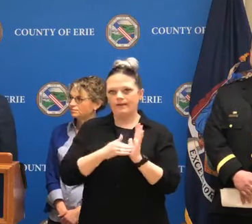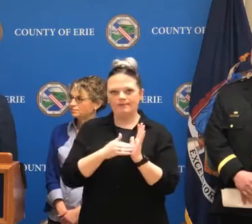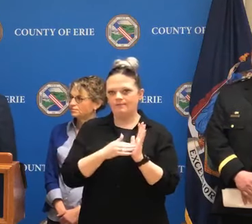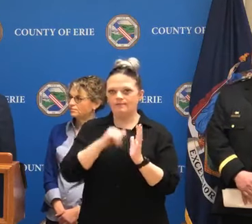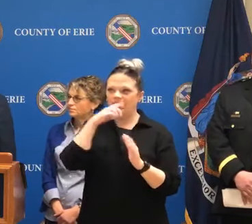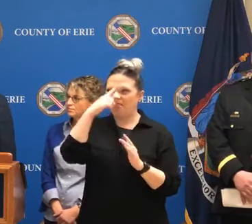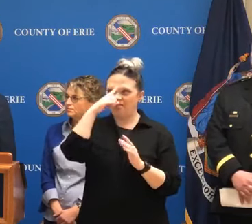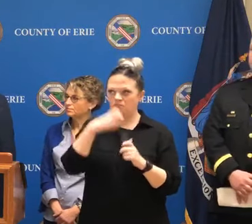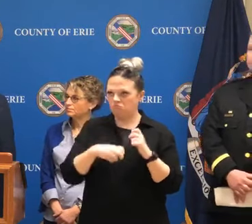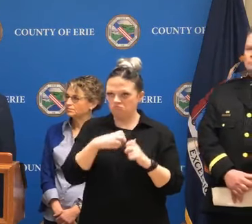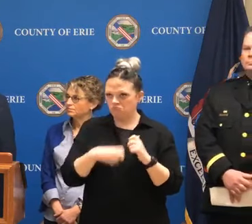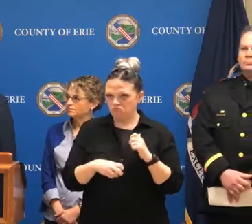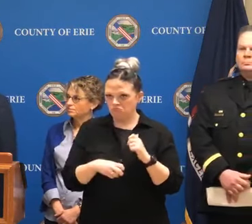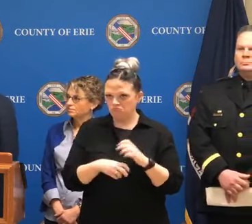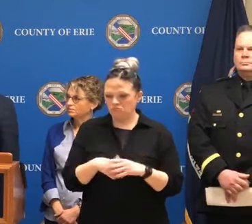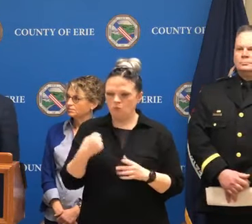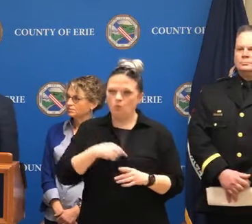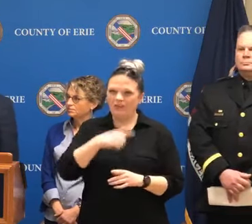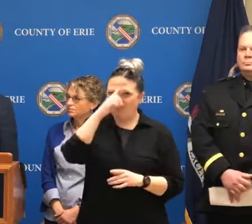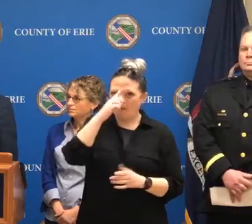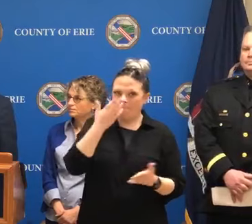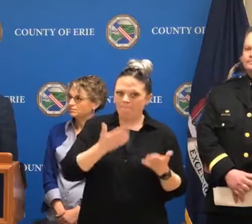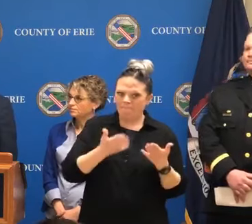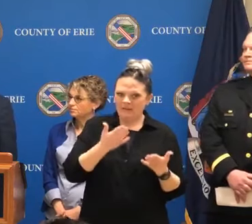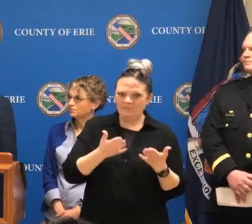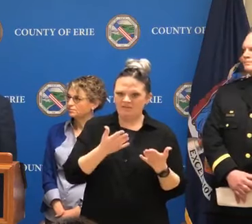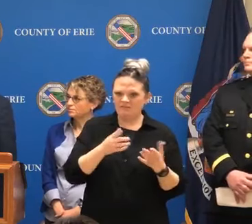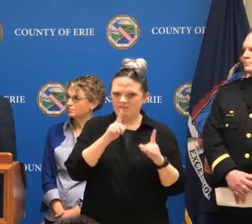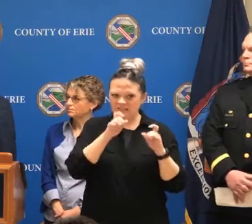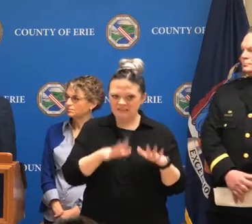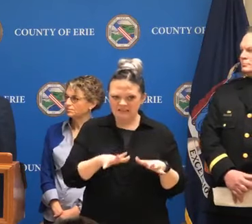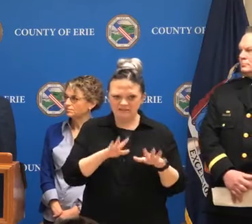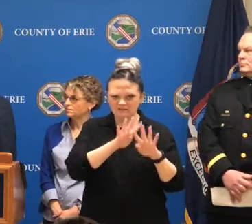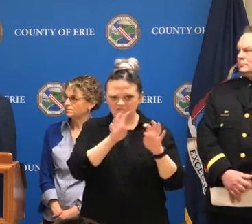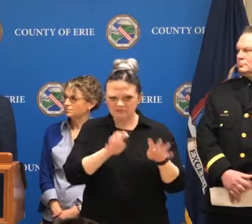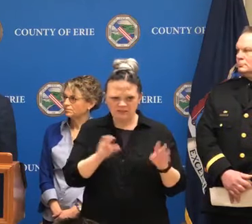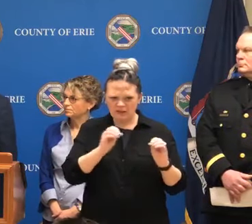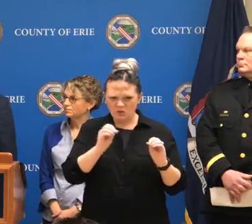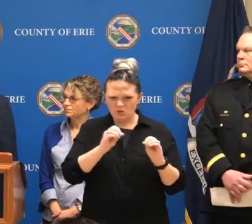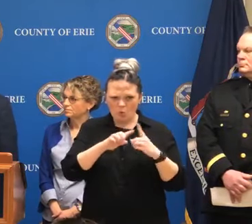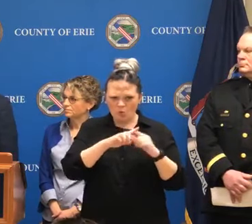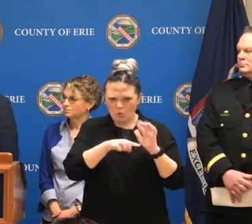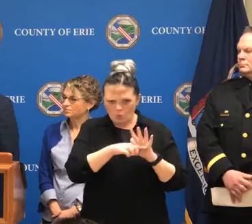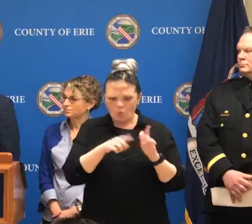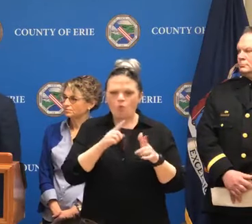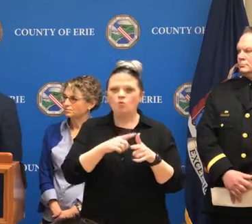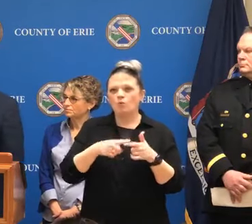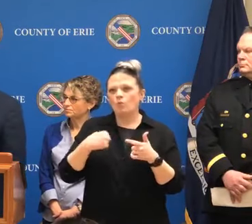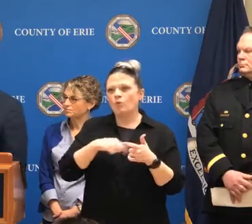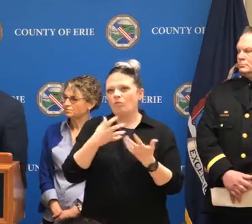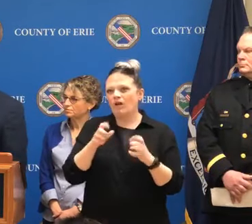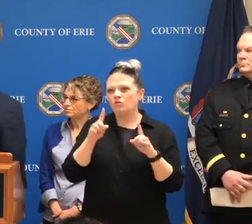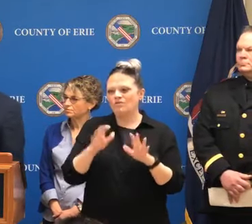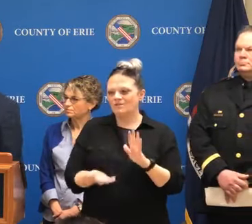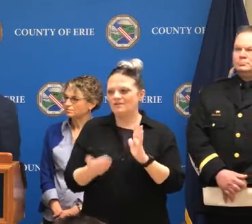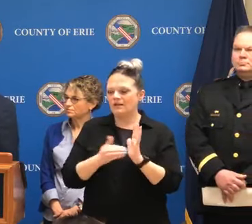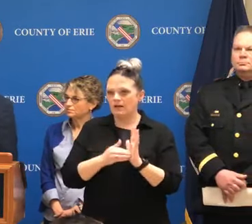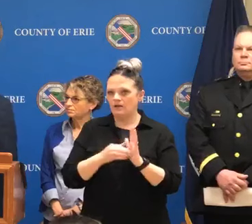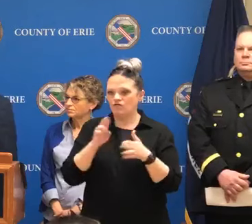going to be an issue, or we thought there was an issue with the way the test came back inconclusive, so we decided to rerun them. And as a